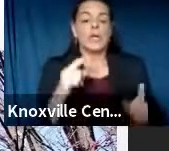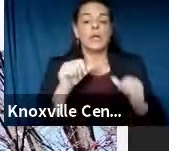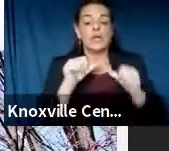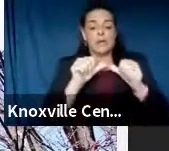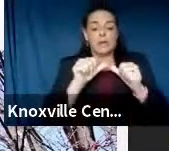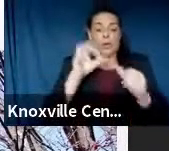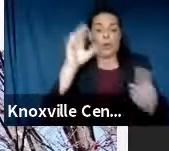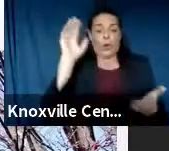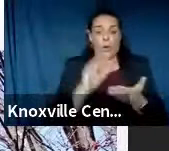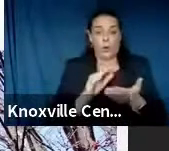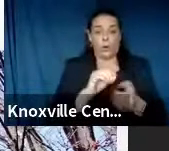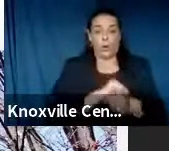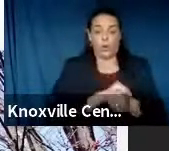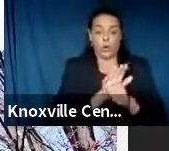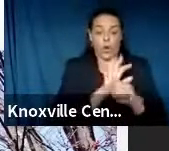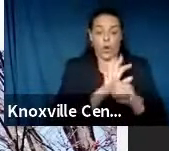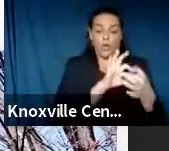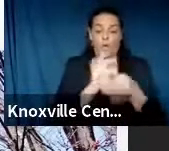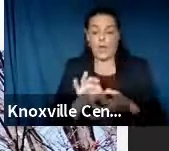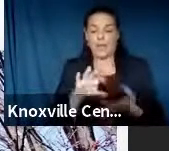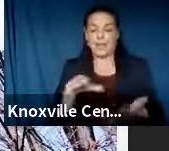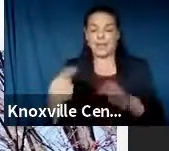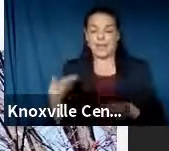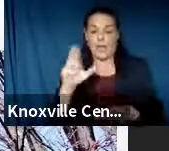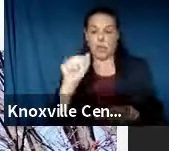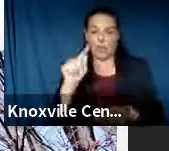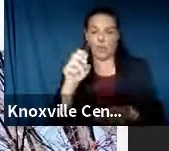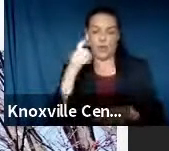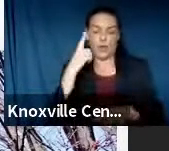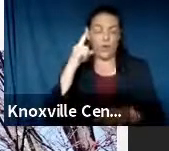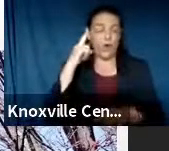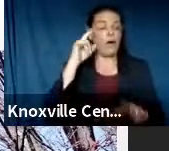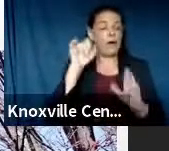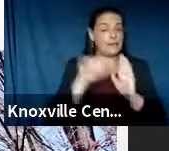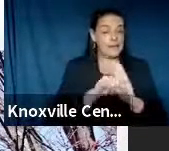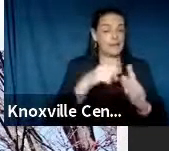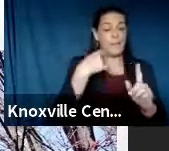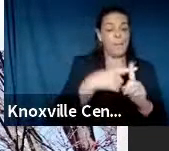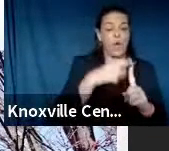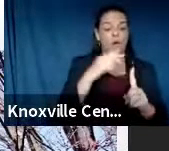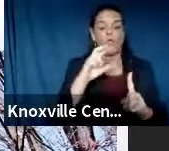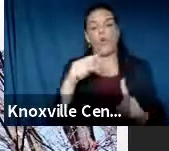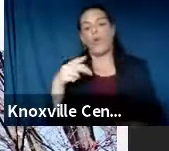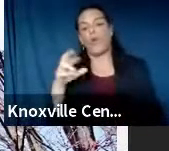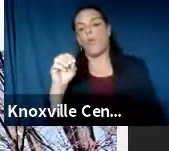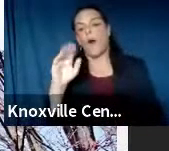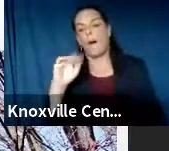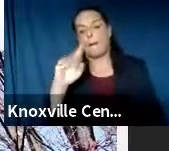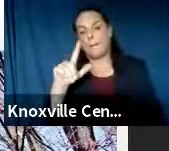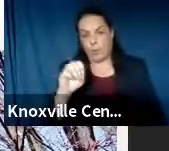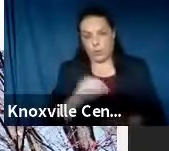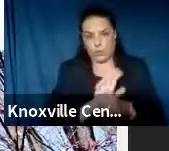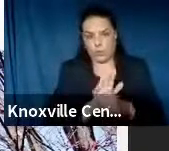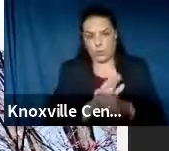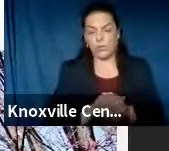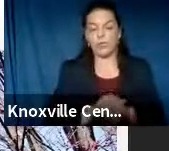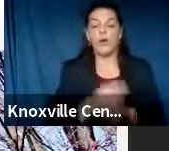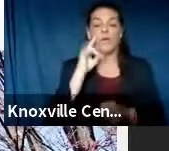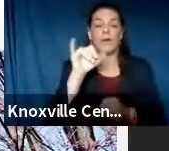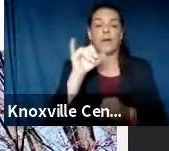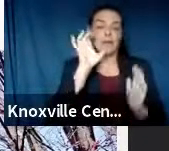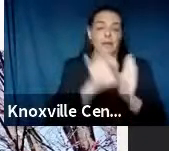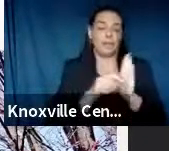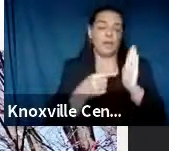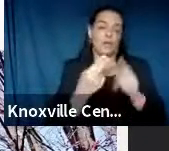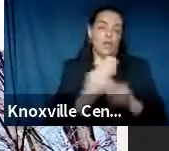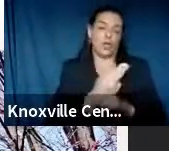decreased COVID-19 related death rate for identified positive or probable cases. For this benchmark, we use the graph that